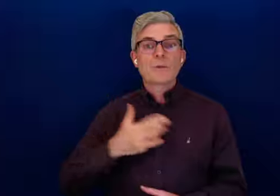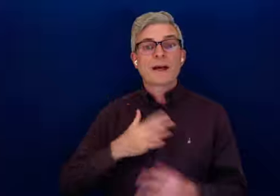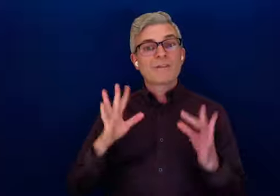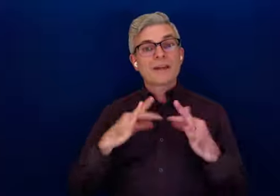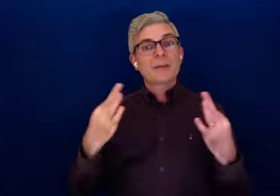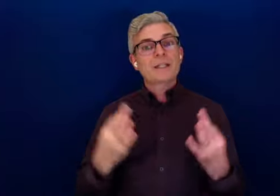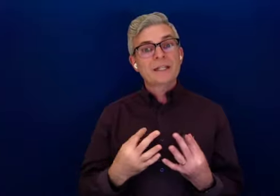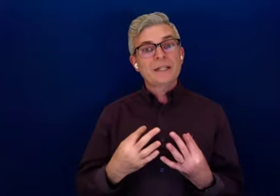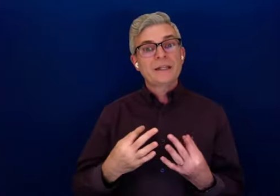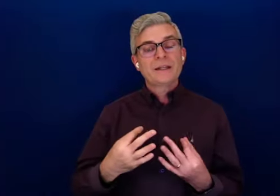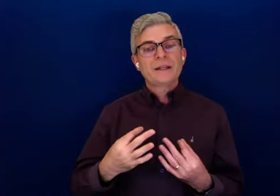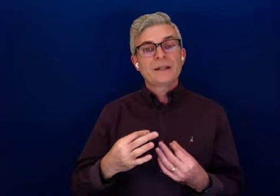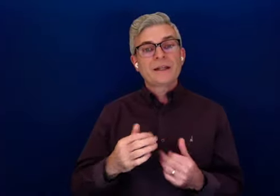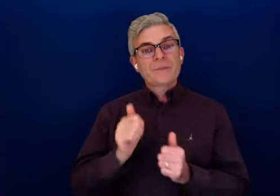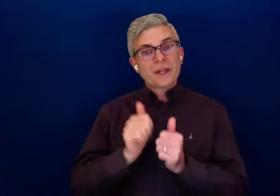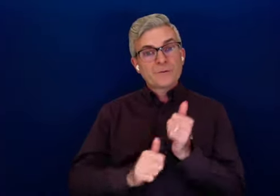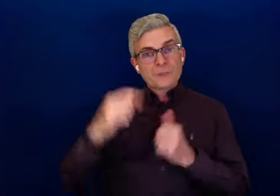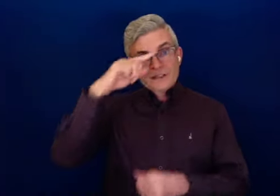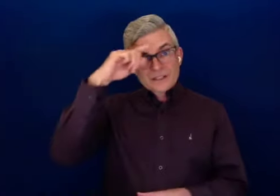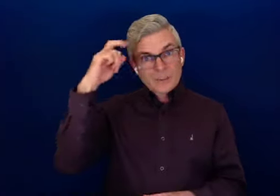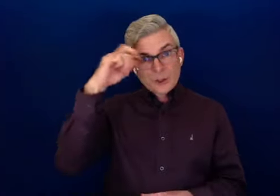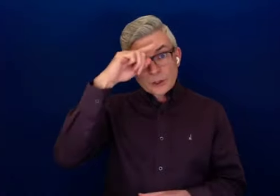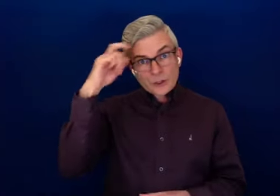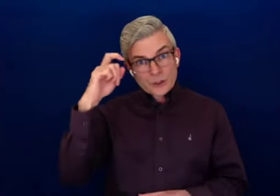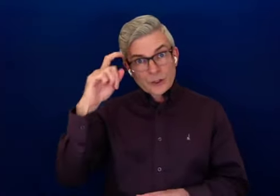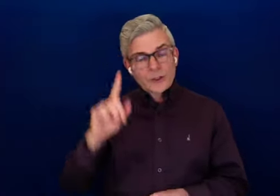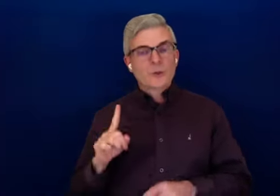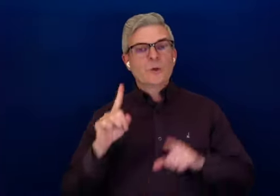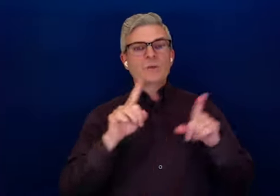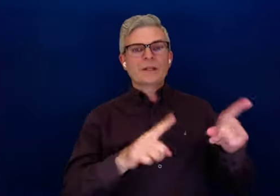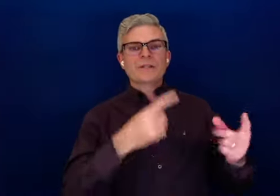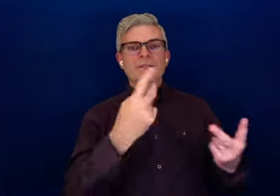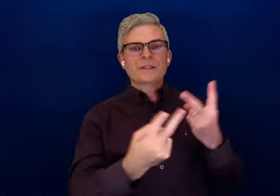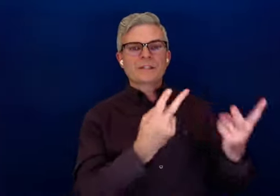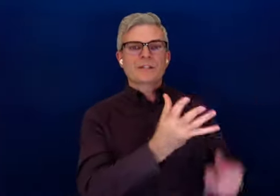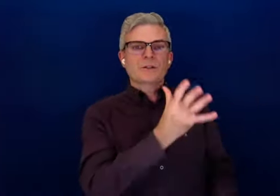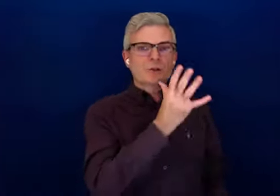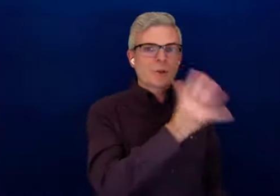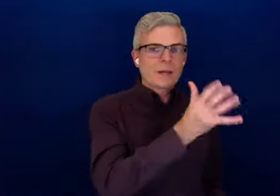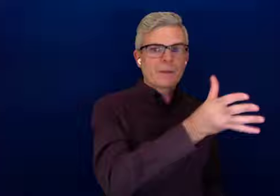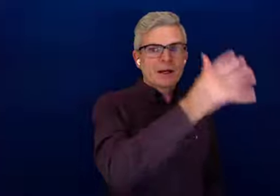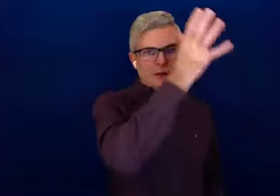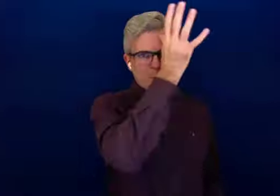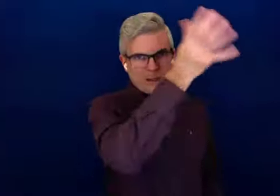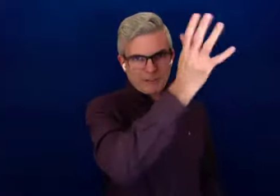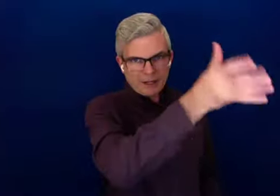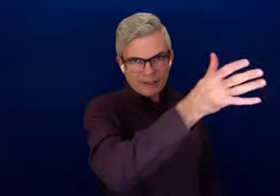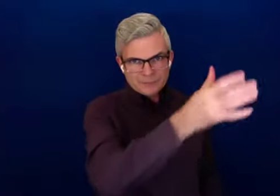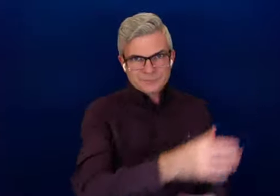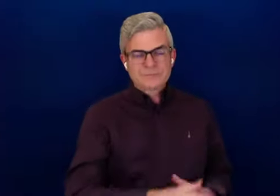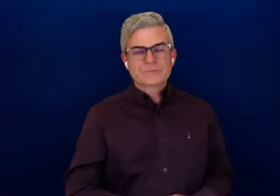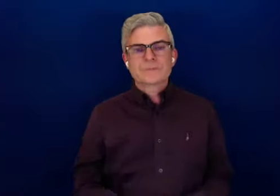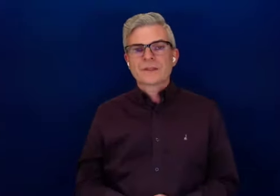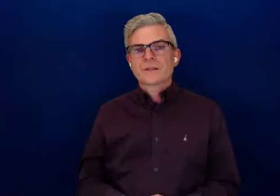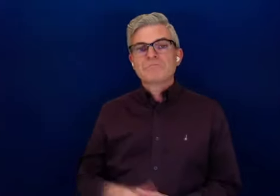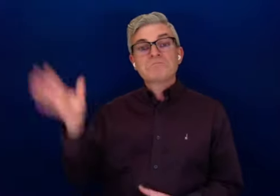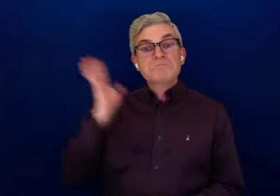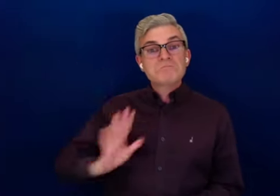my family, every summer, we went to visit grandma and grandpa.